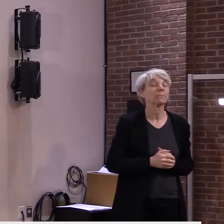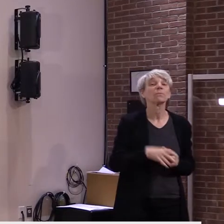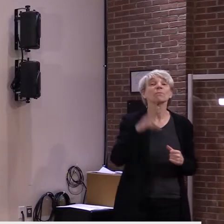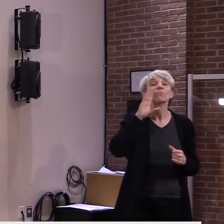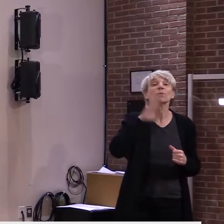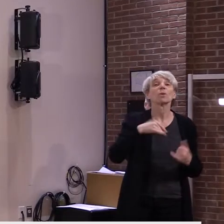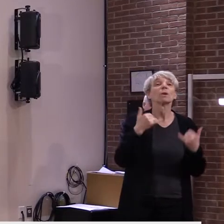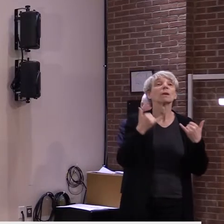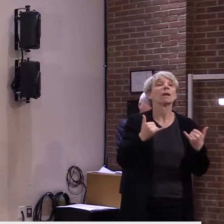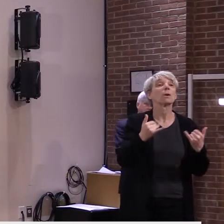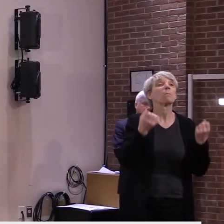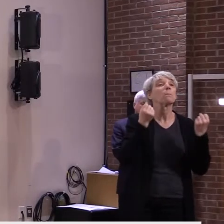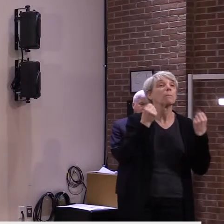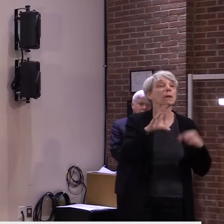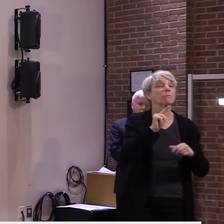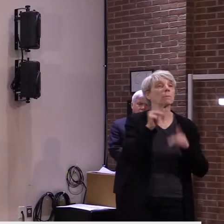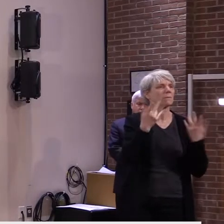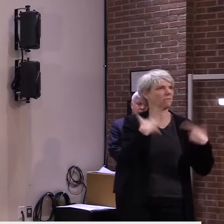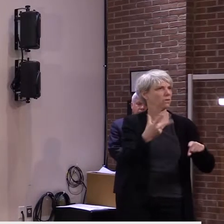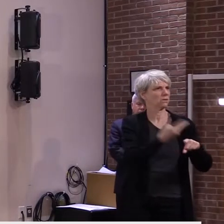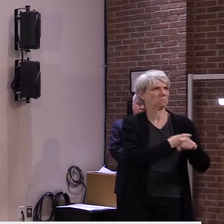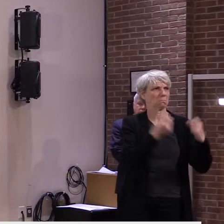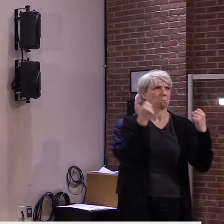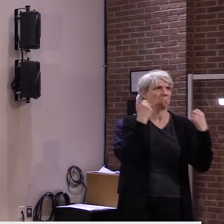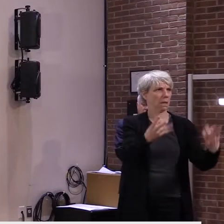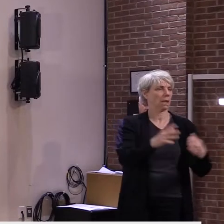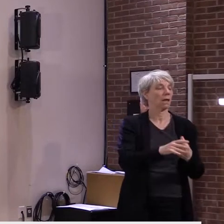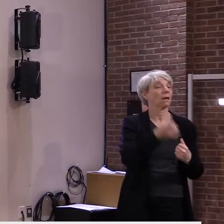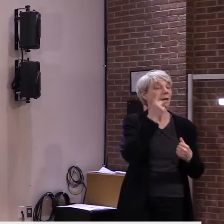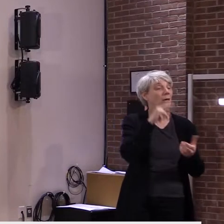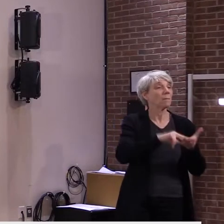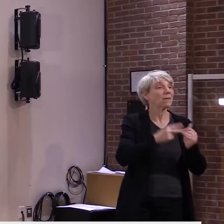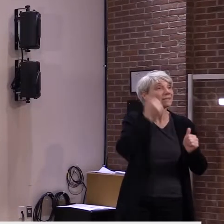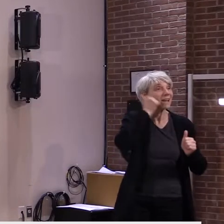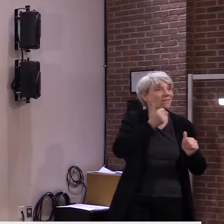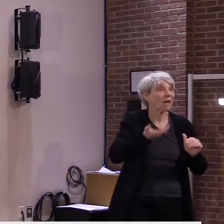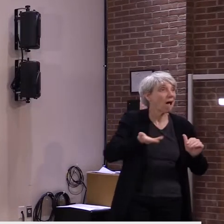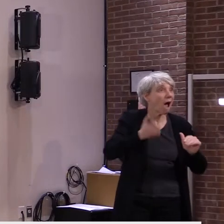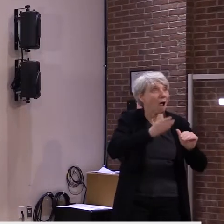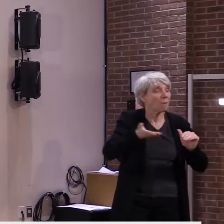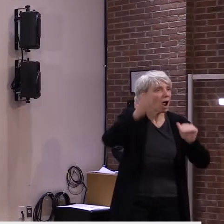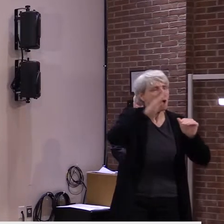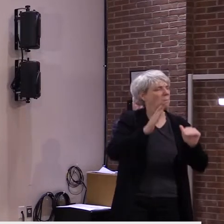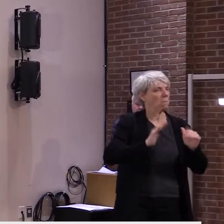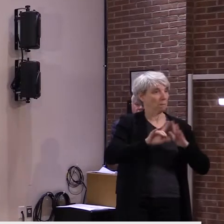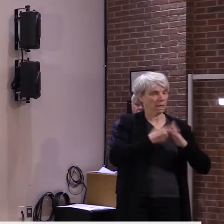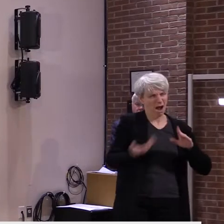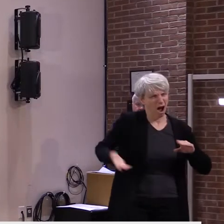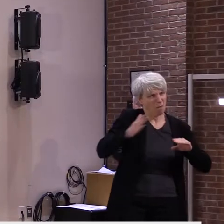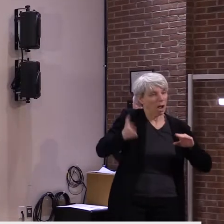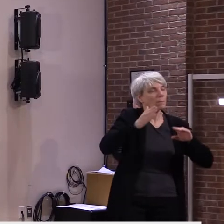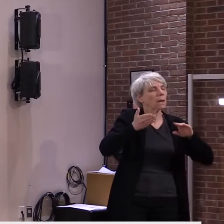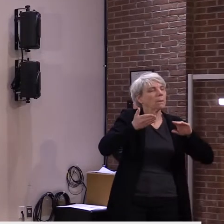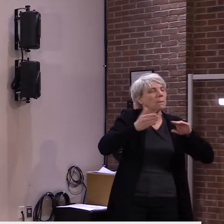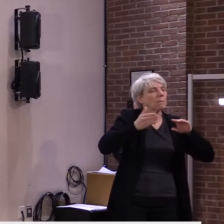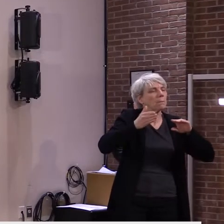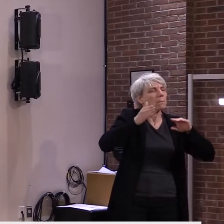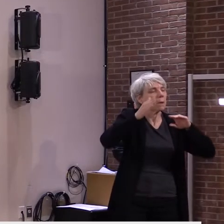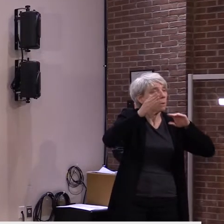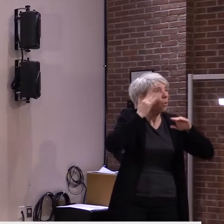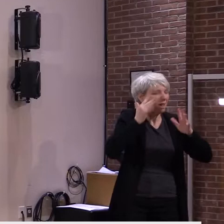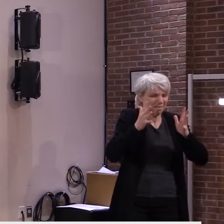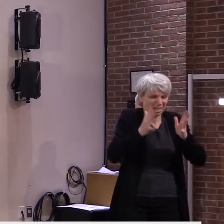Vermonters vaccinated already, the percent of increases on any given day may appear to be slowing, but that's just a